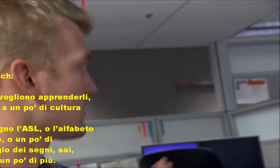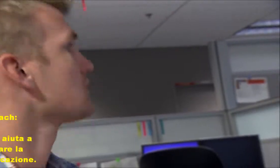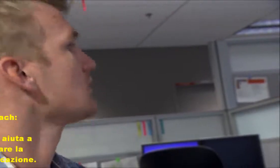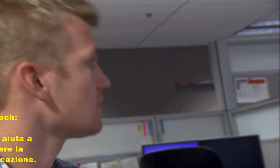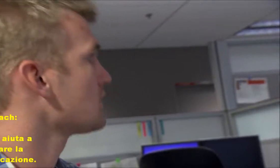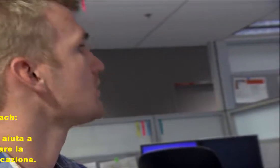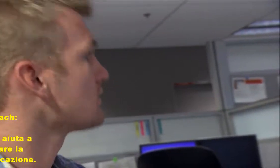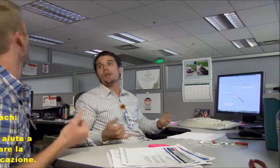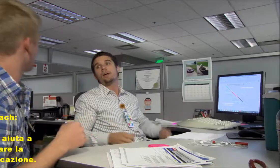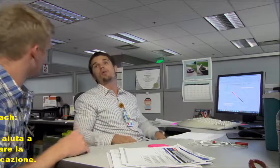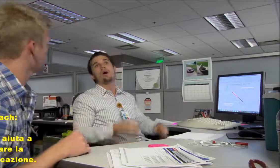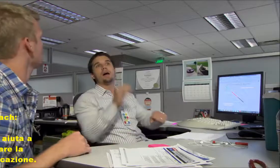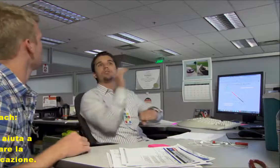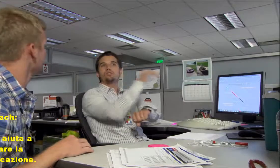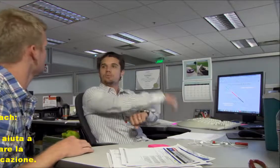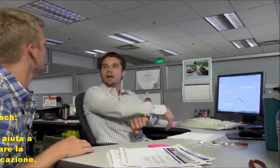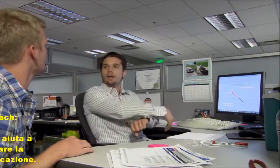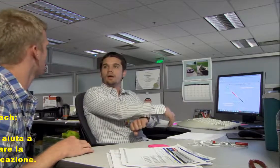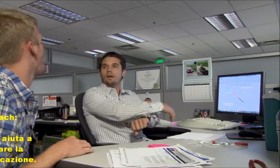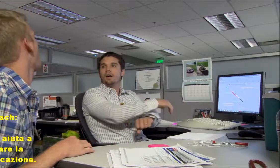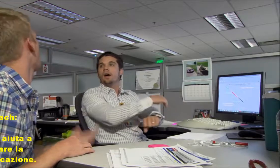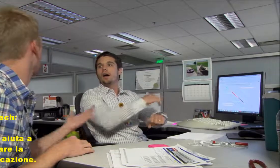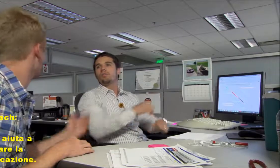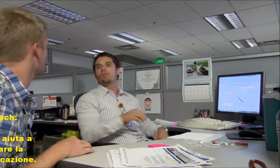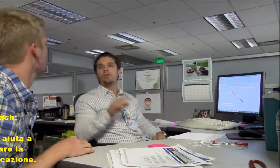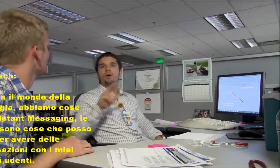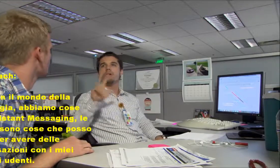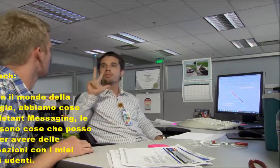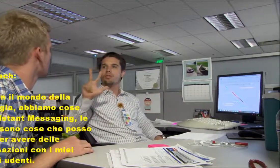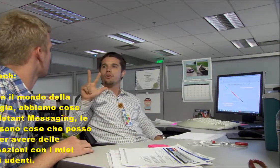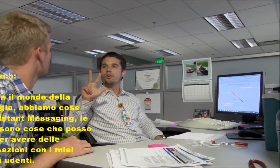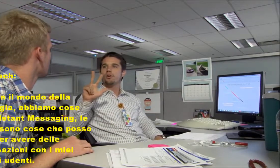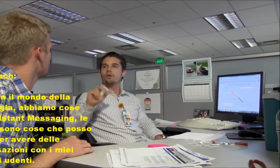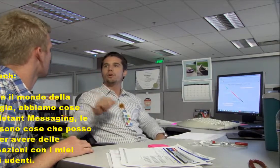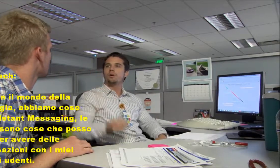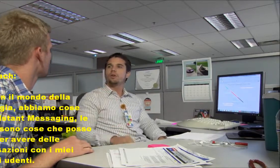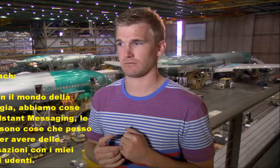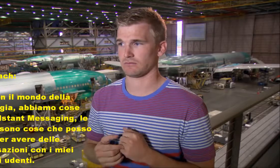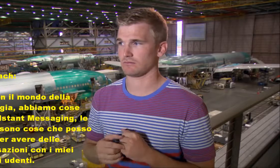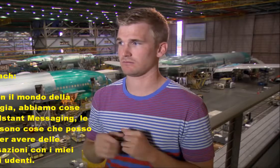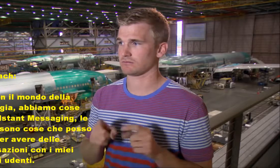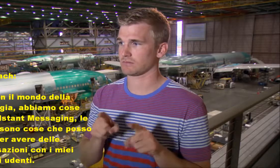more as we go over, and that helps improve communication.